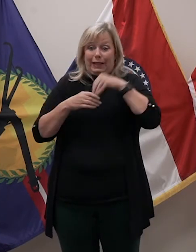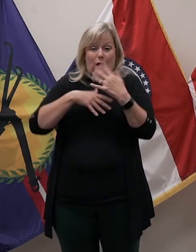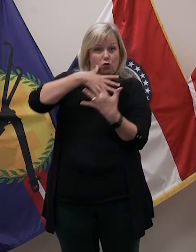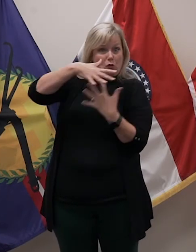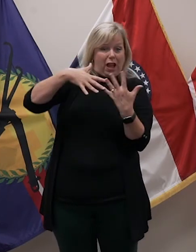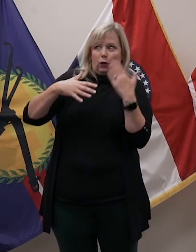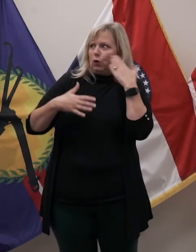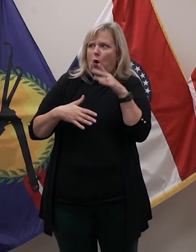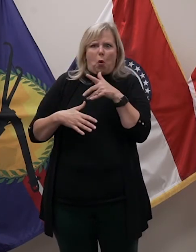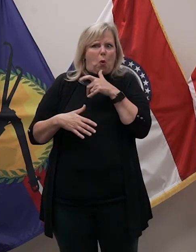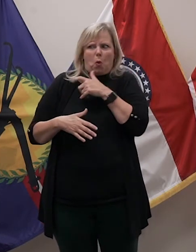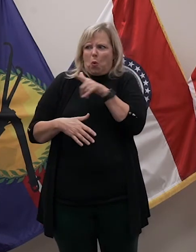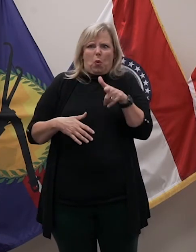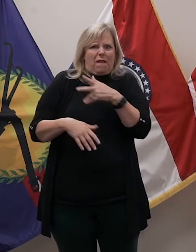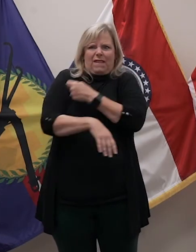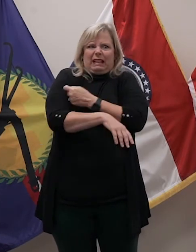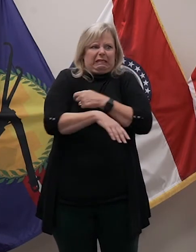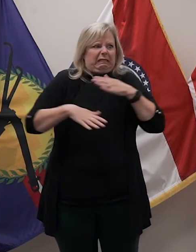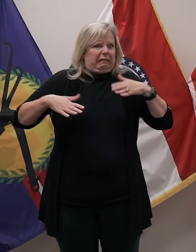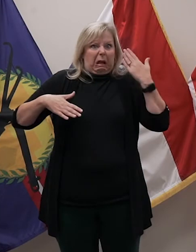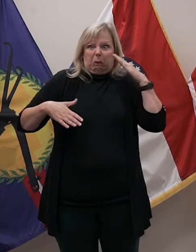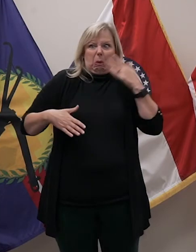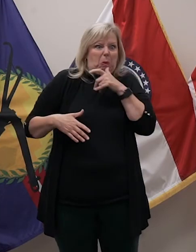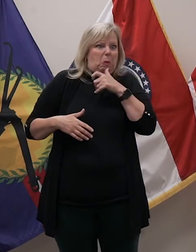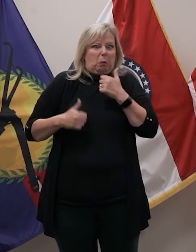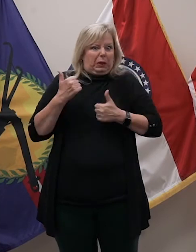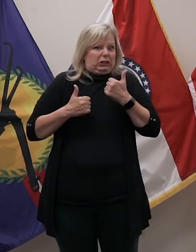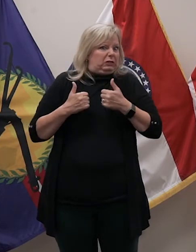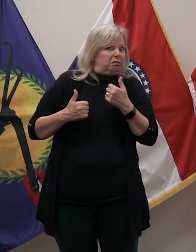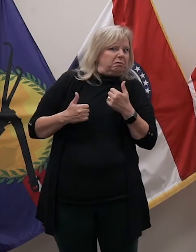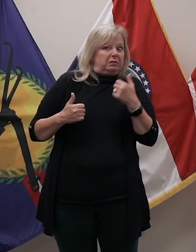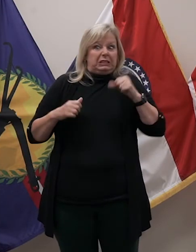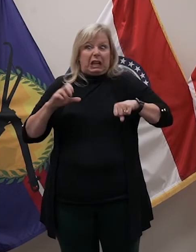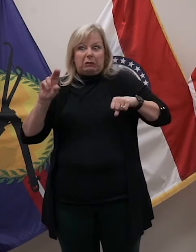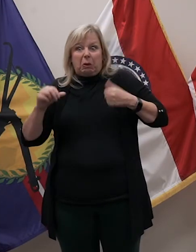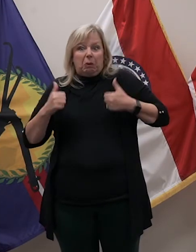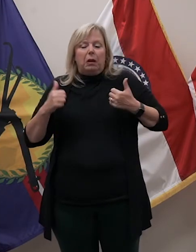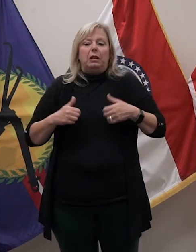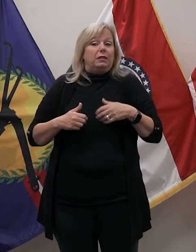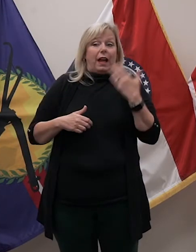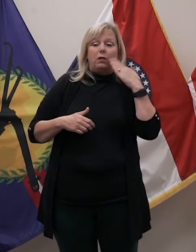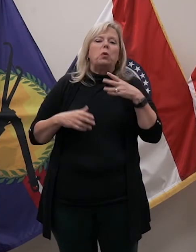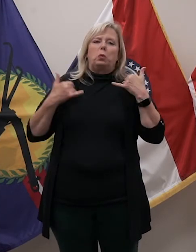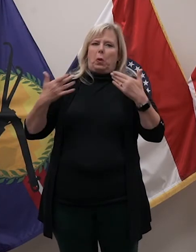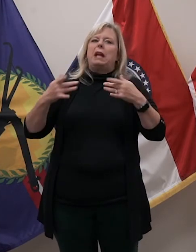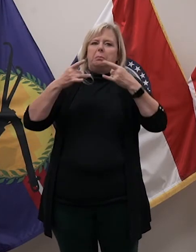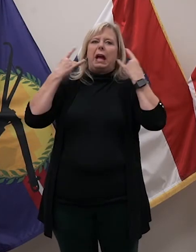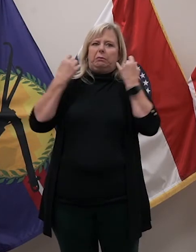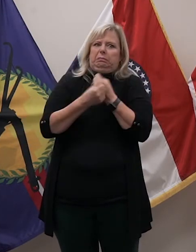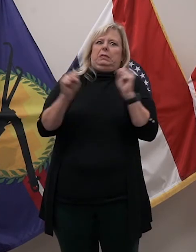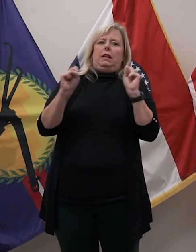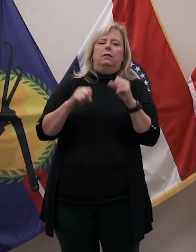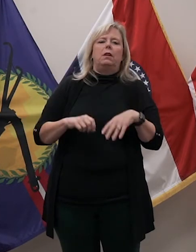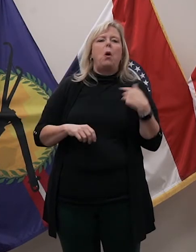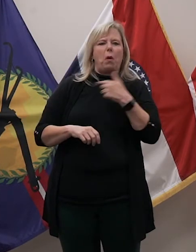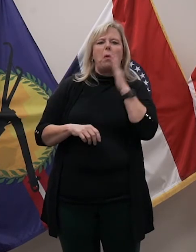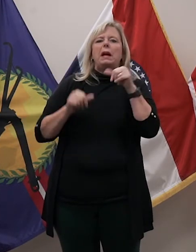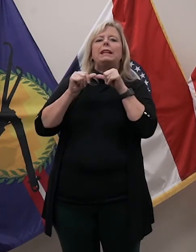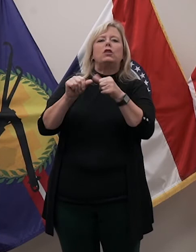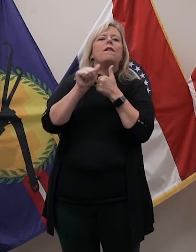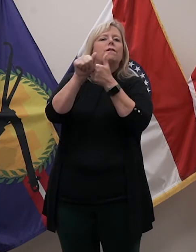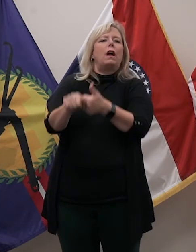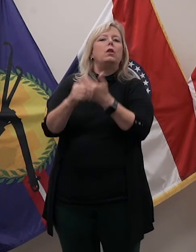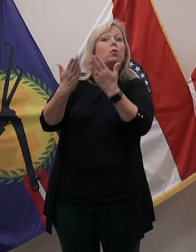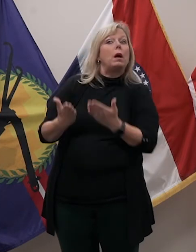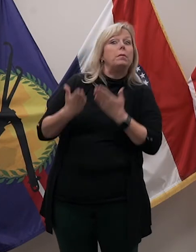crowds and you don't know the vaccination status of those who are around you. But we'll certainly continue to follow